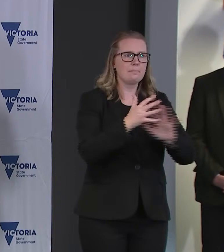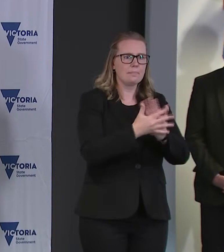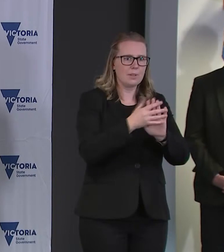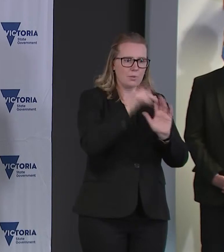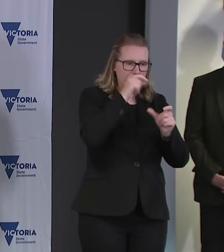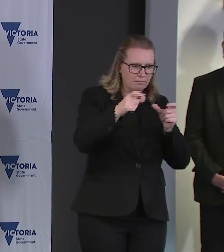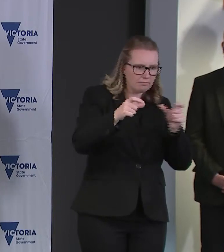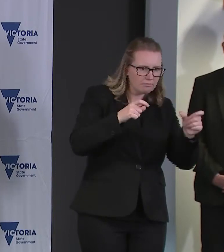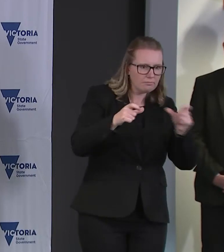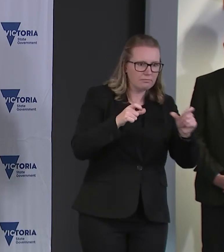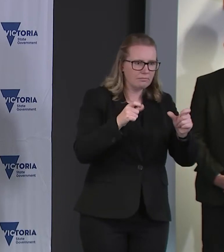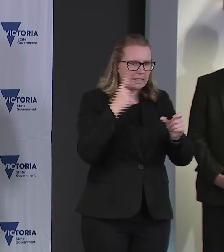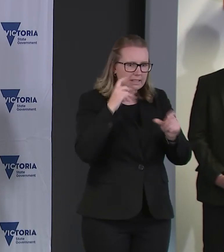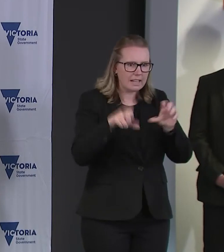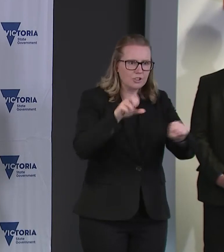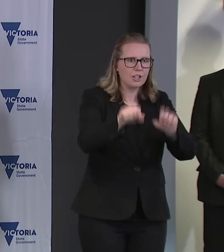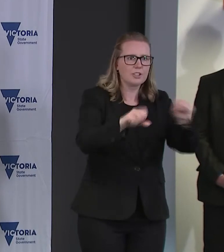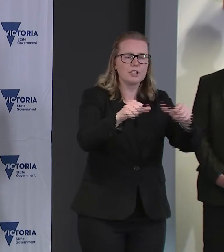dynamic outbreak to ground.